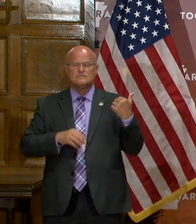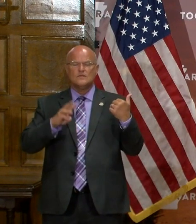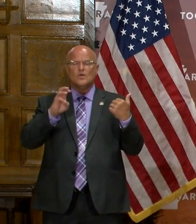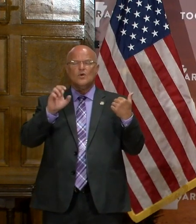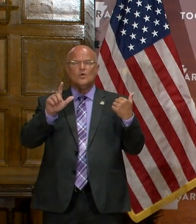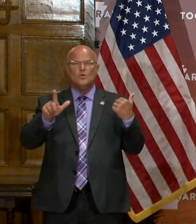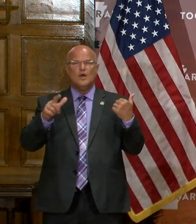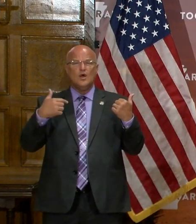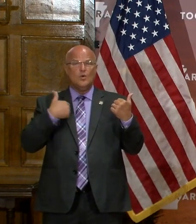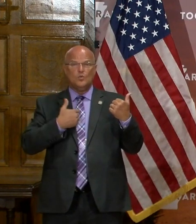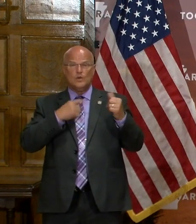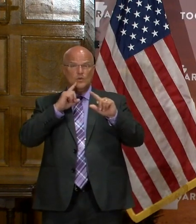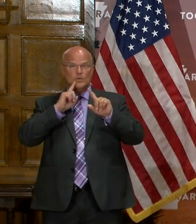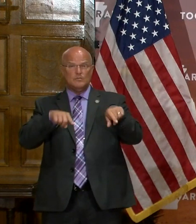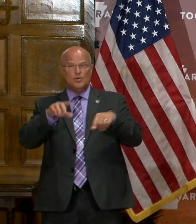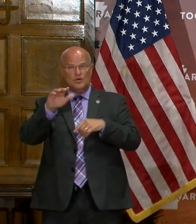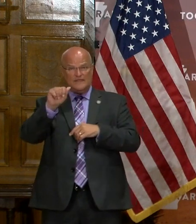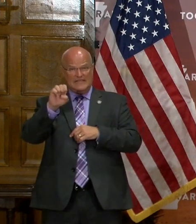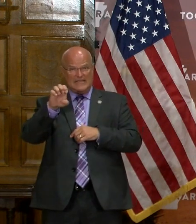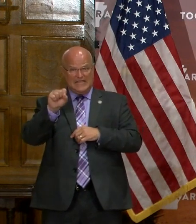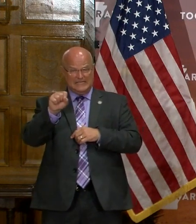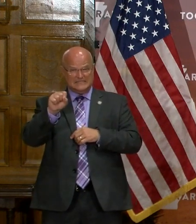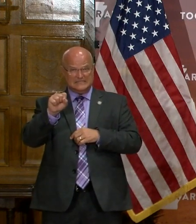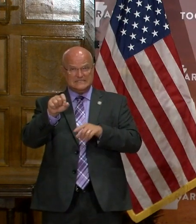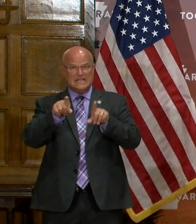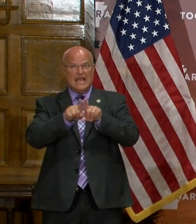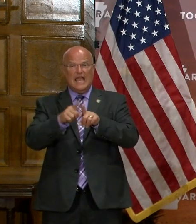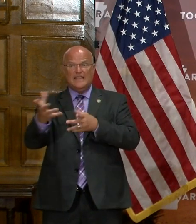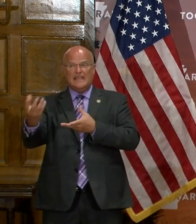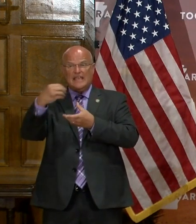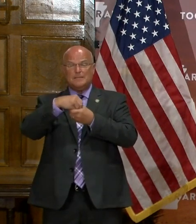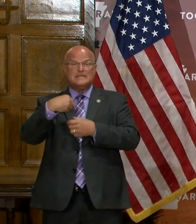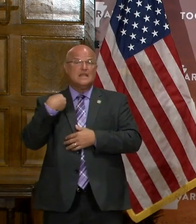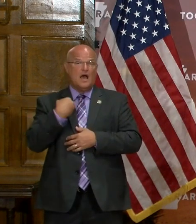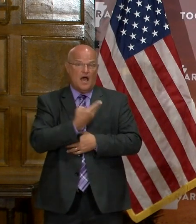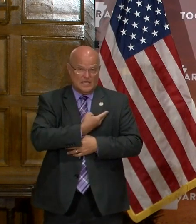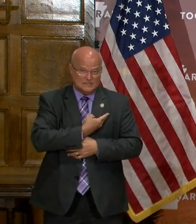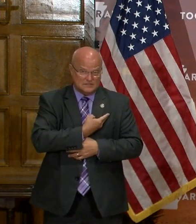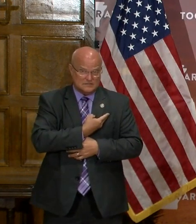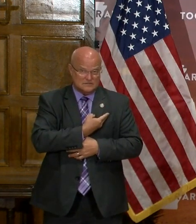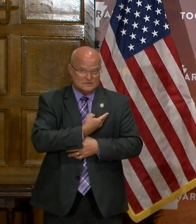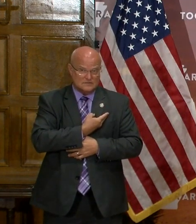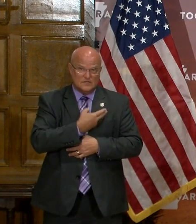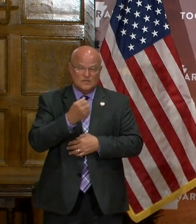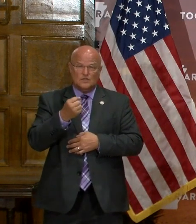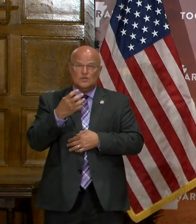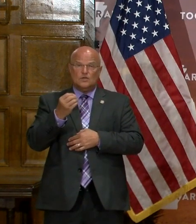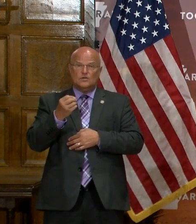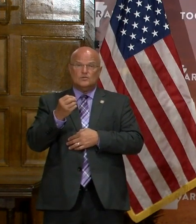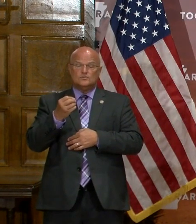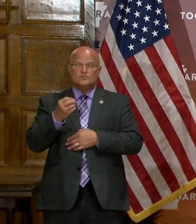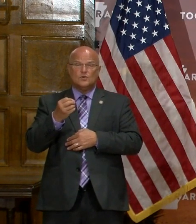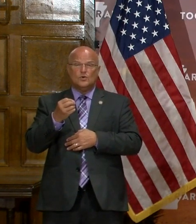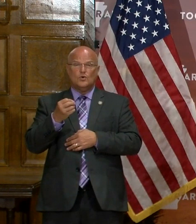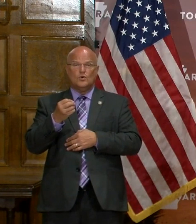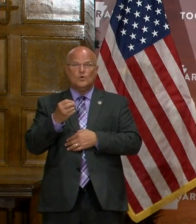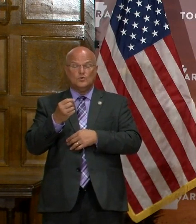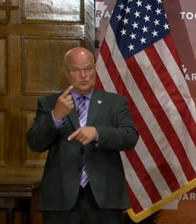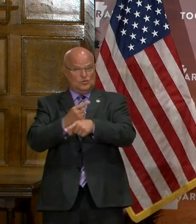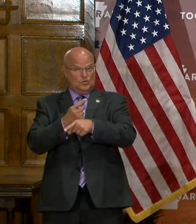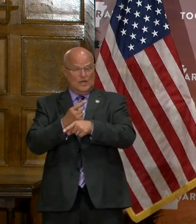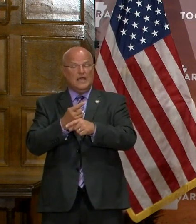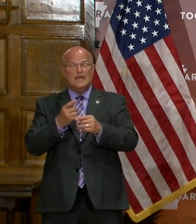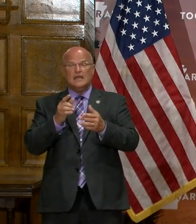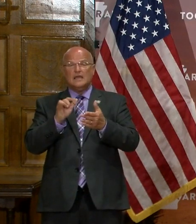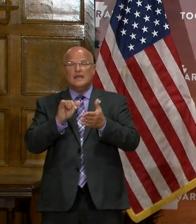Well, we report the cases as they come into us. And so you're